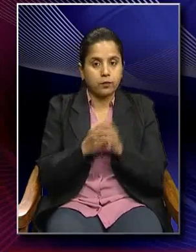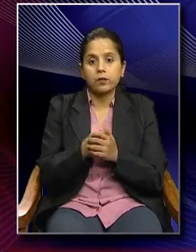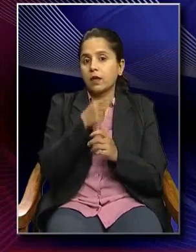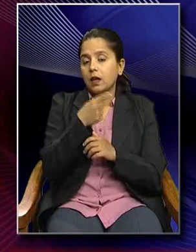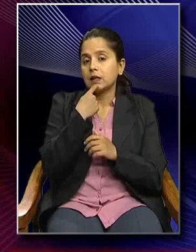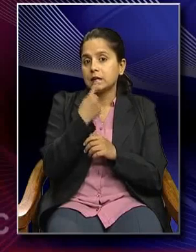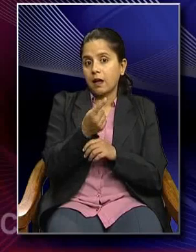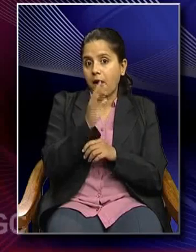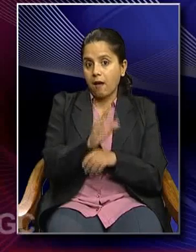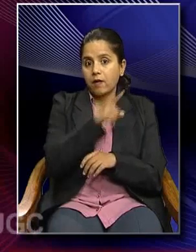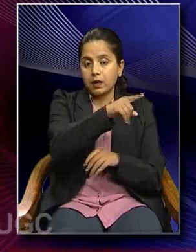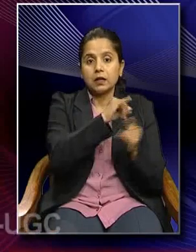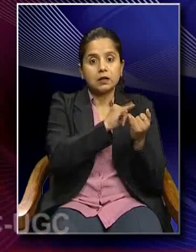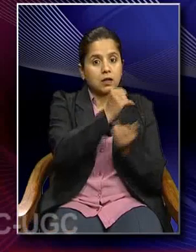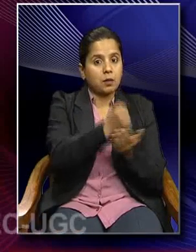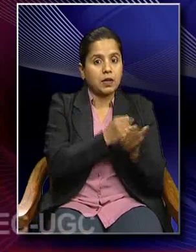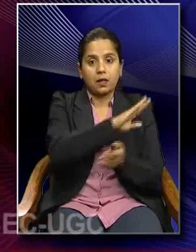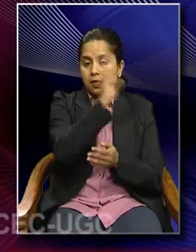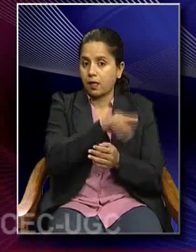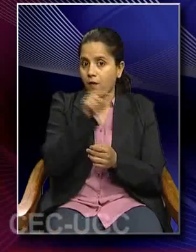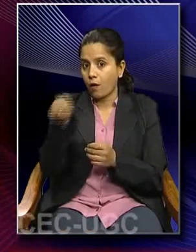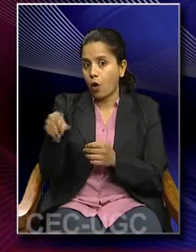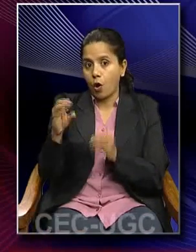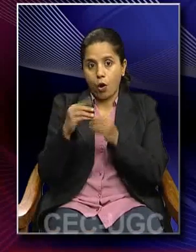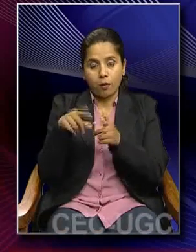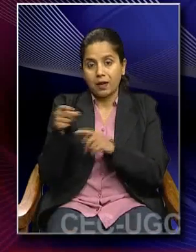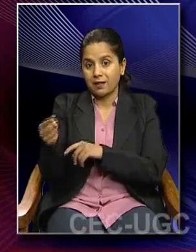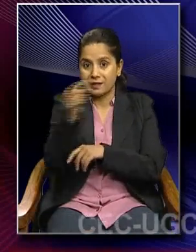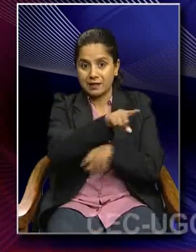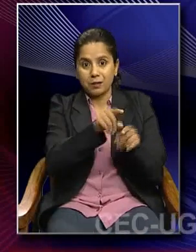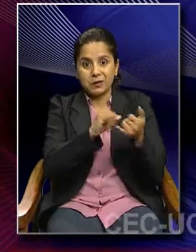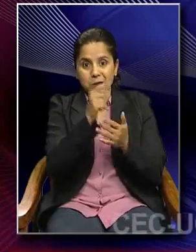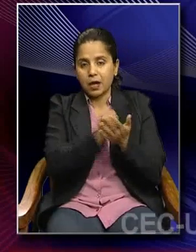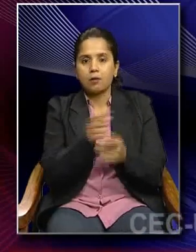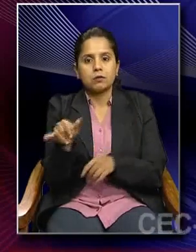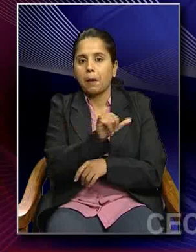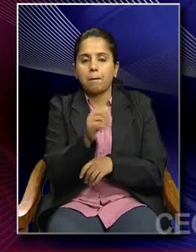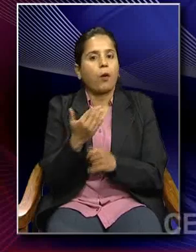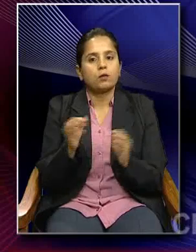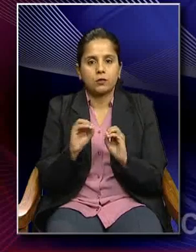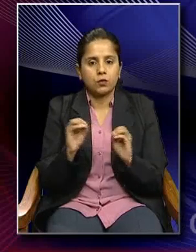they are saying that the subject can never be an object and an object can never be a subject.